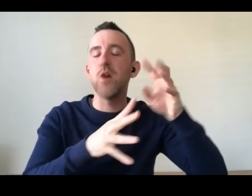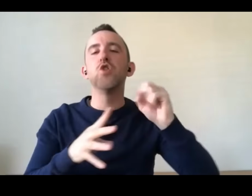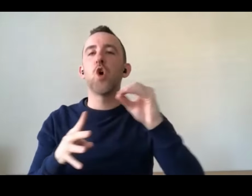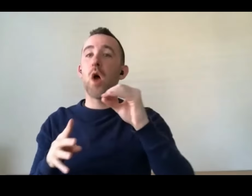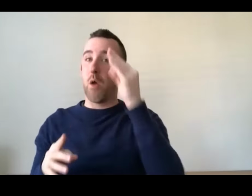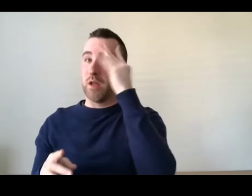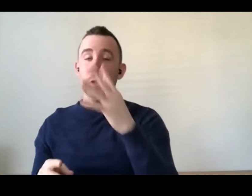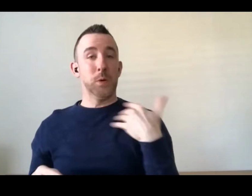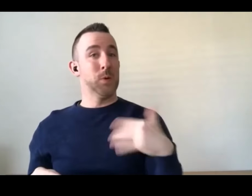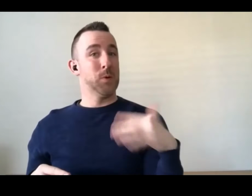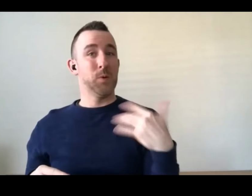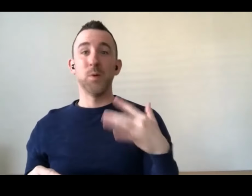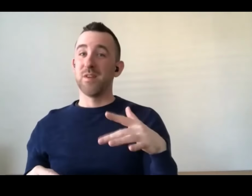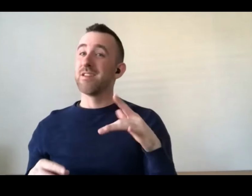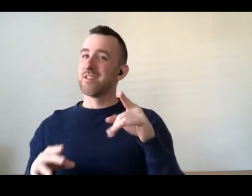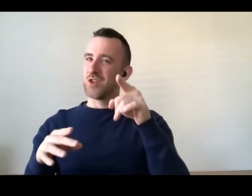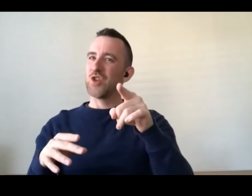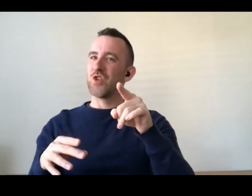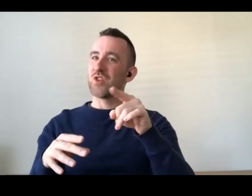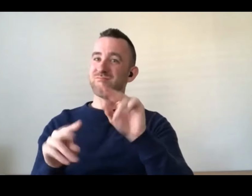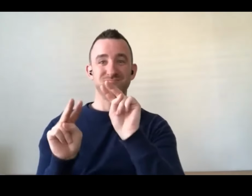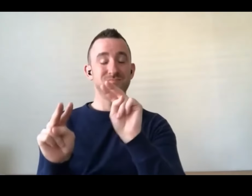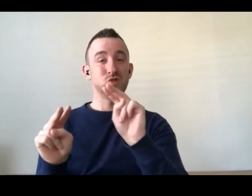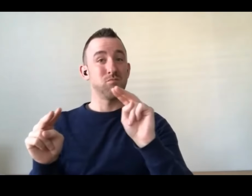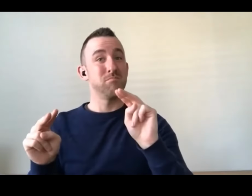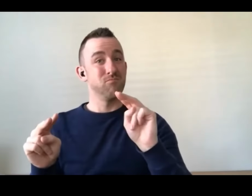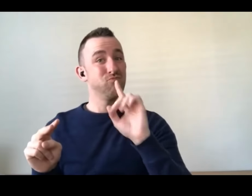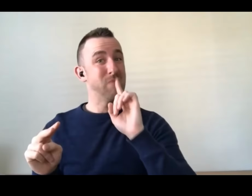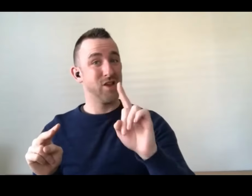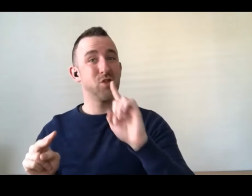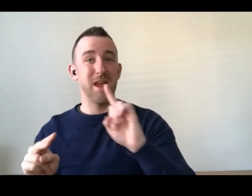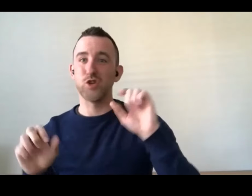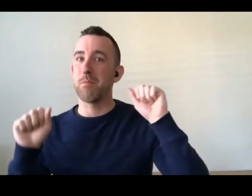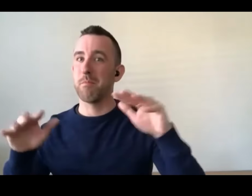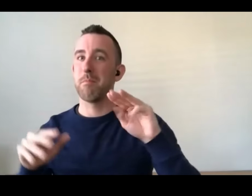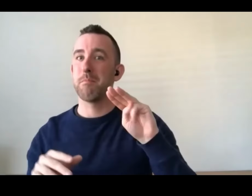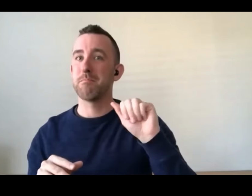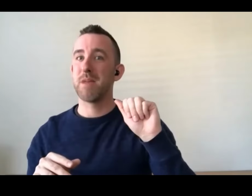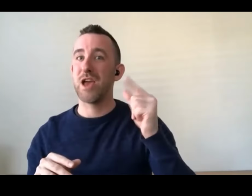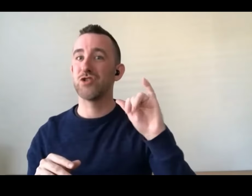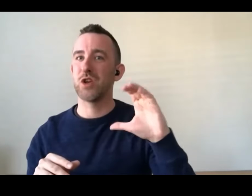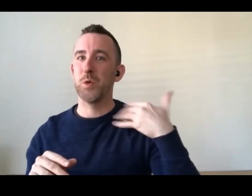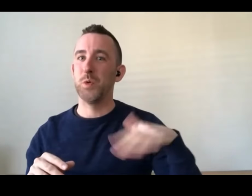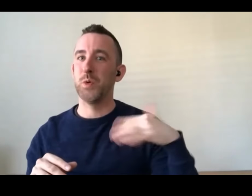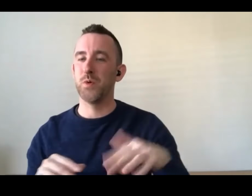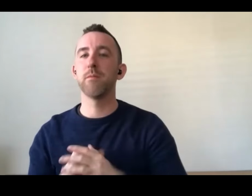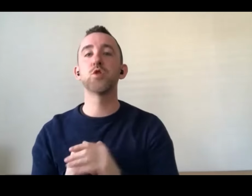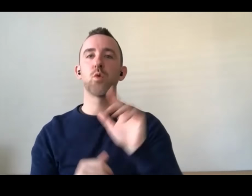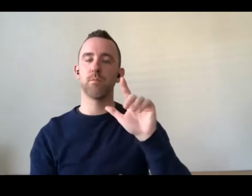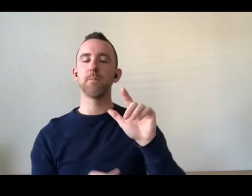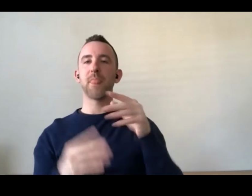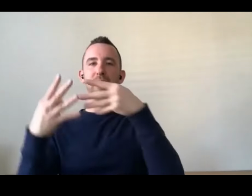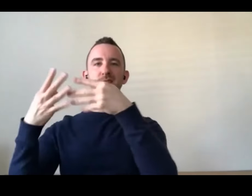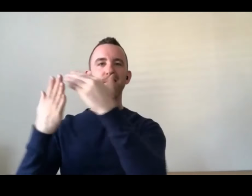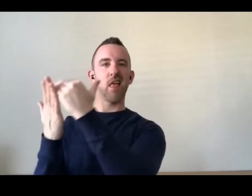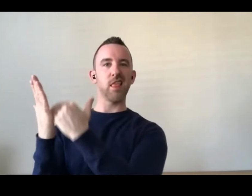in store for some major, major magic. The list is